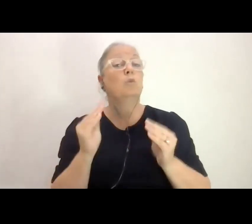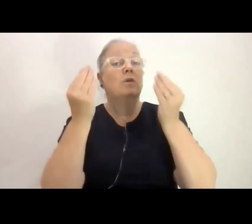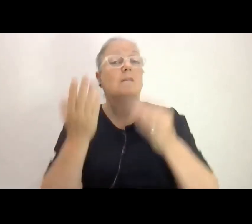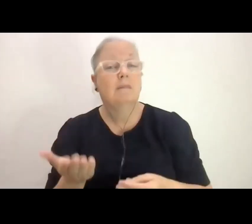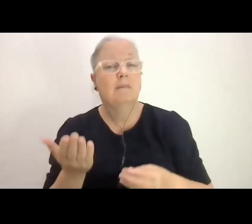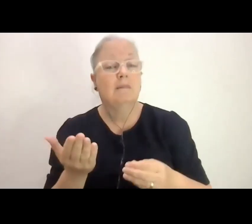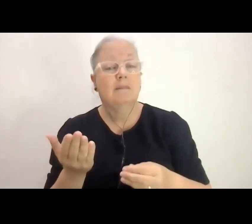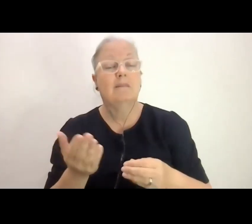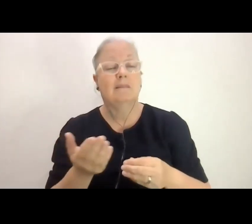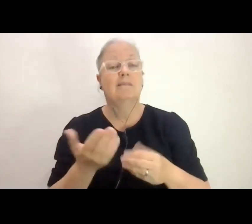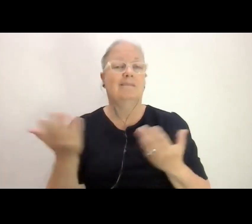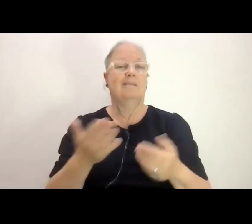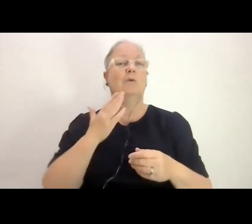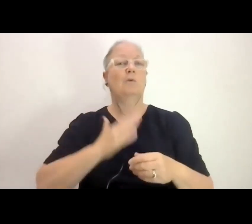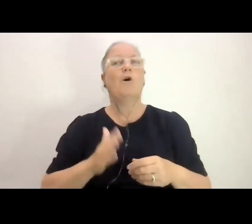health services.